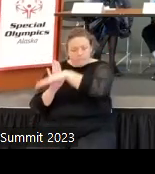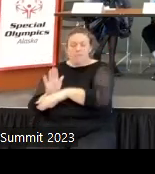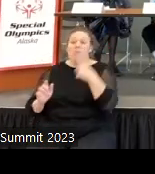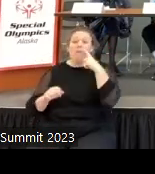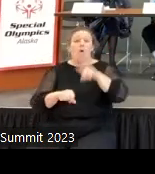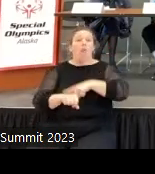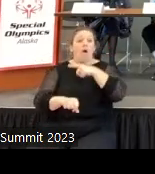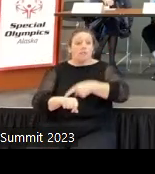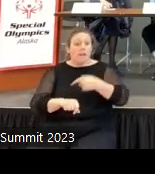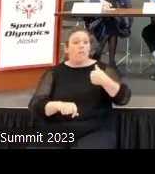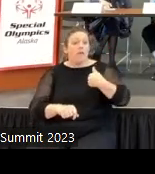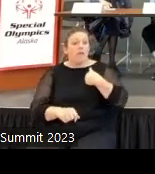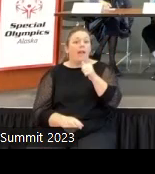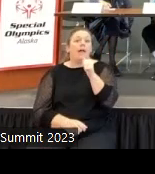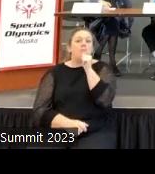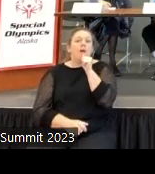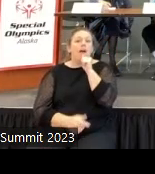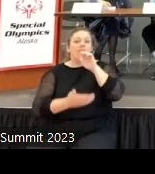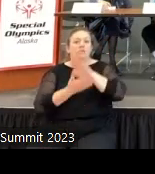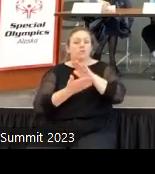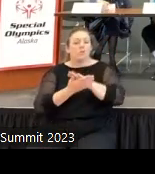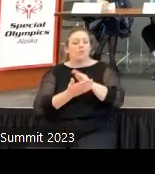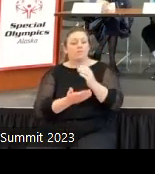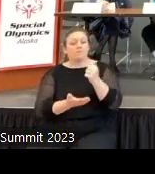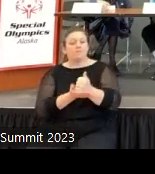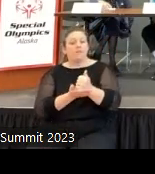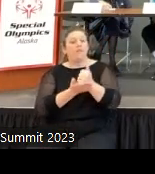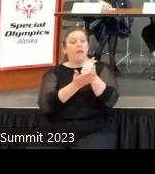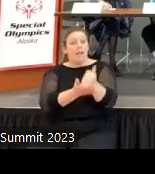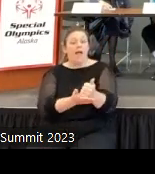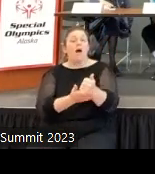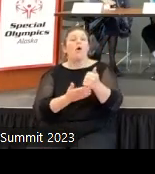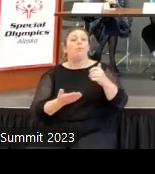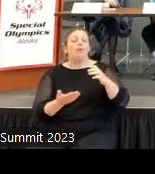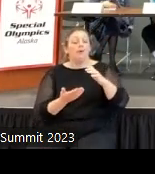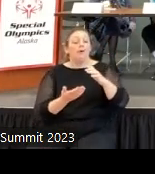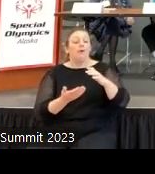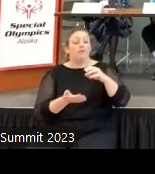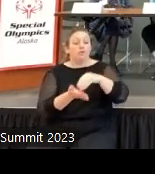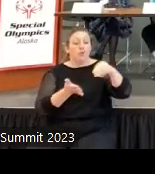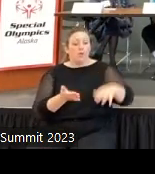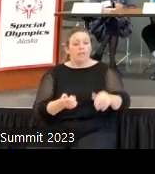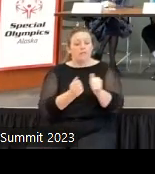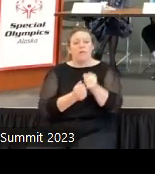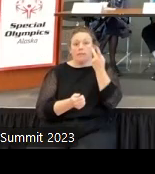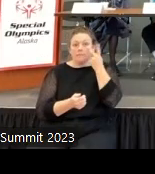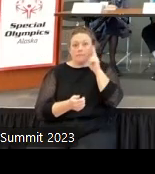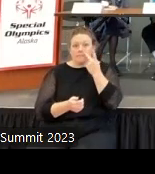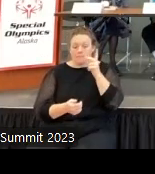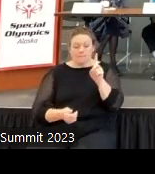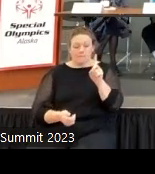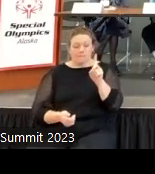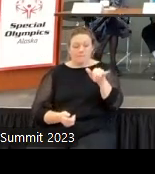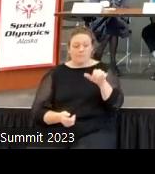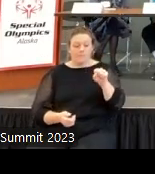private school that helped kids with dyslexia. And because I had a child with dyslexia, many years even after he graduated, we were